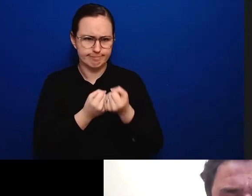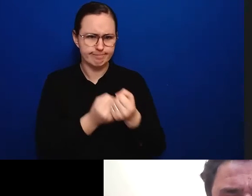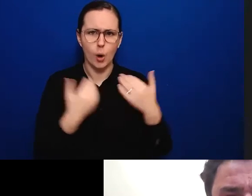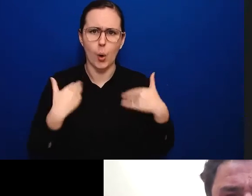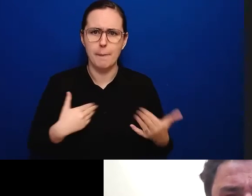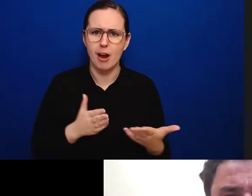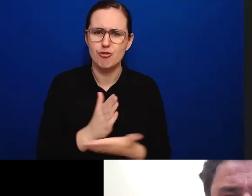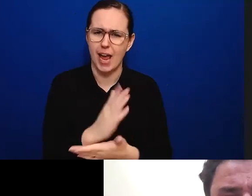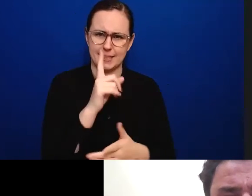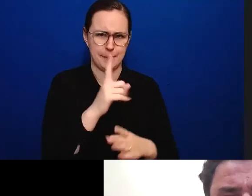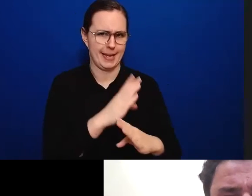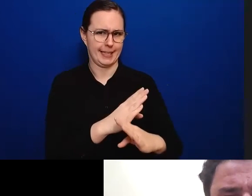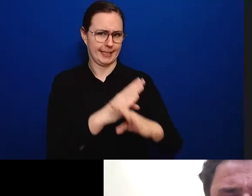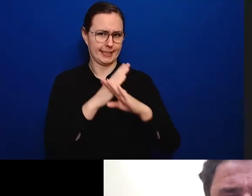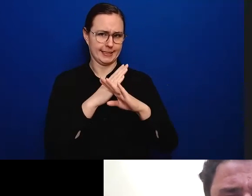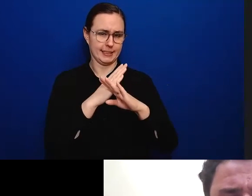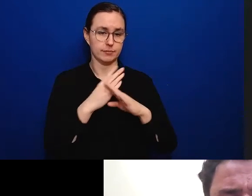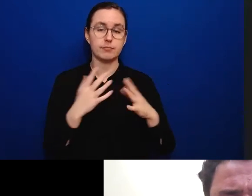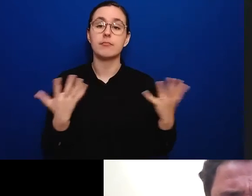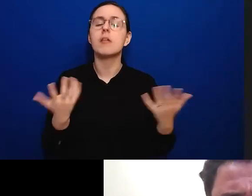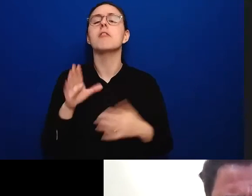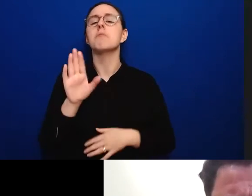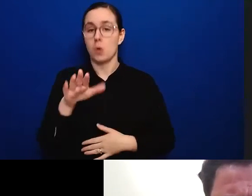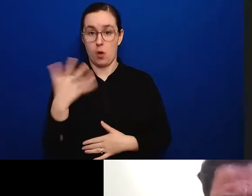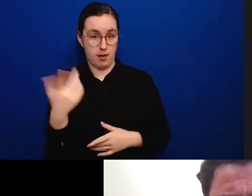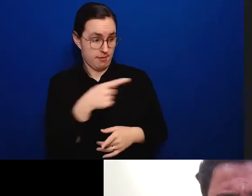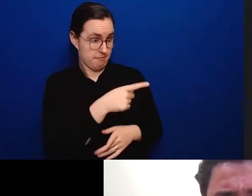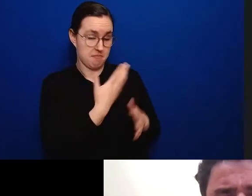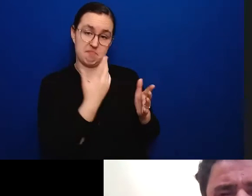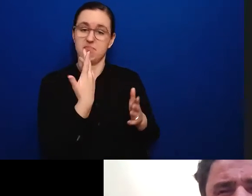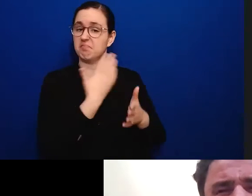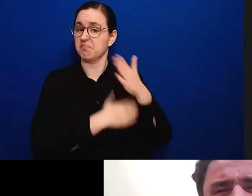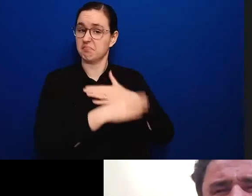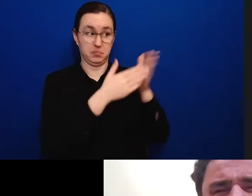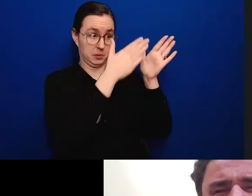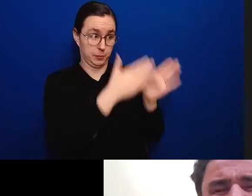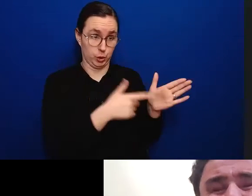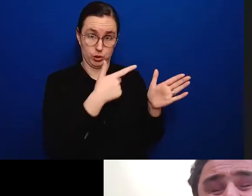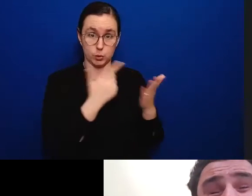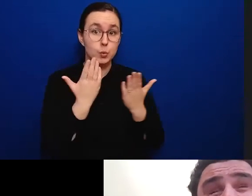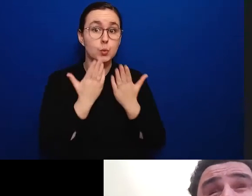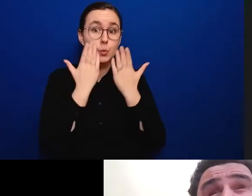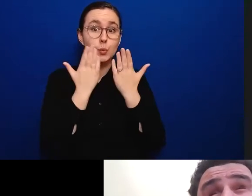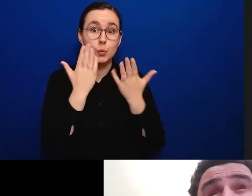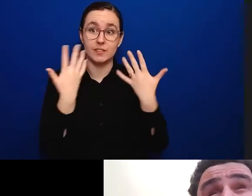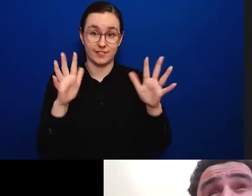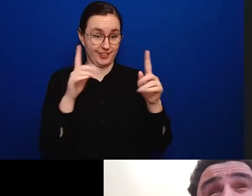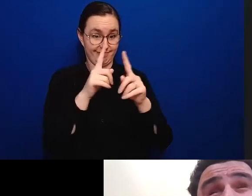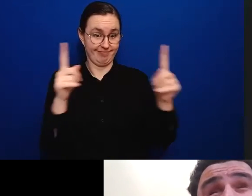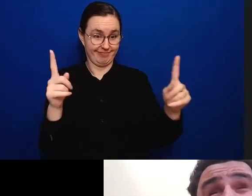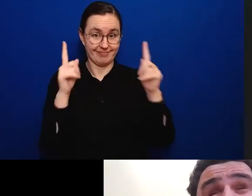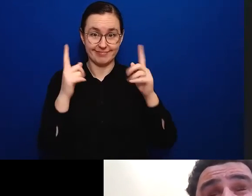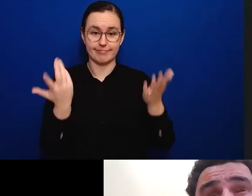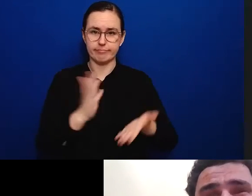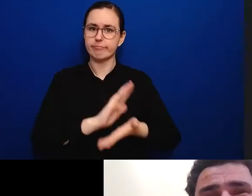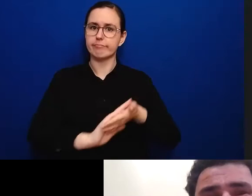out of the schools, and that was the weak link in those organizations. On the top of that, no youth equals no second line leadership. And the top of that, what is